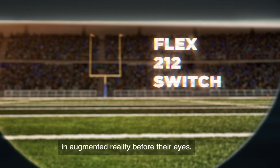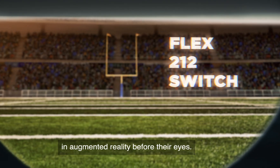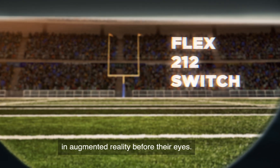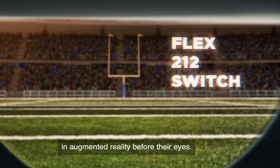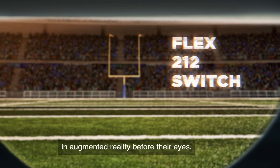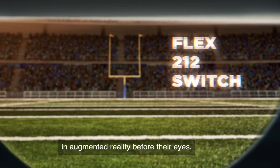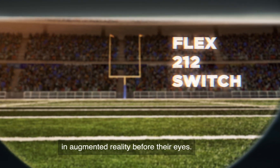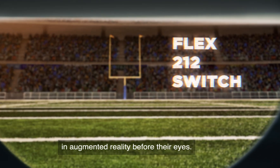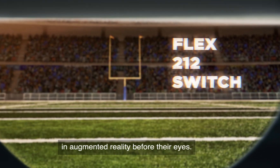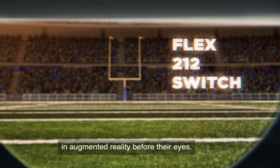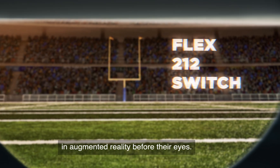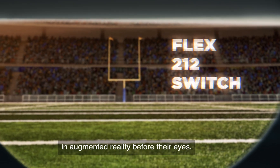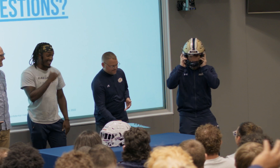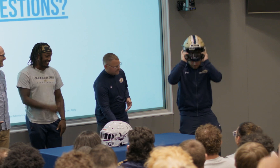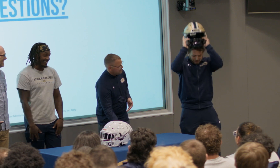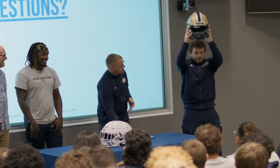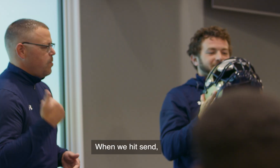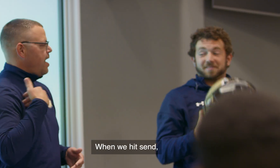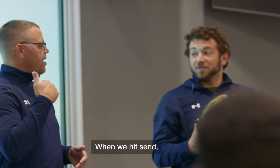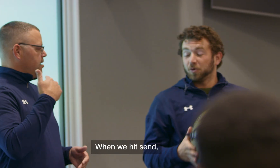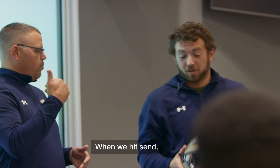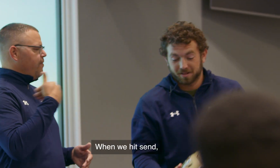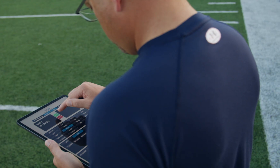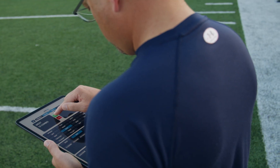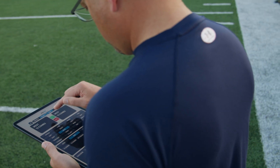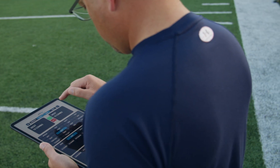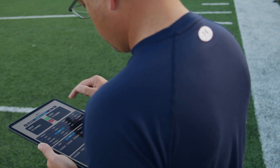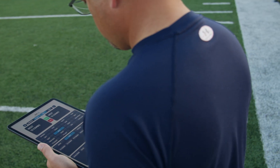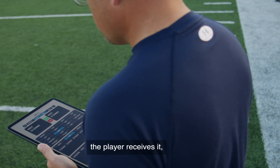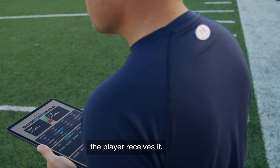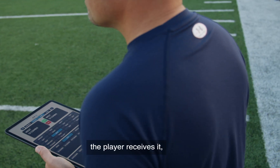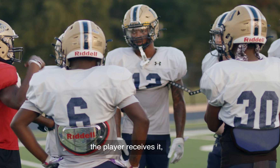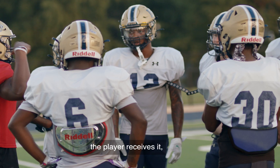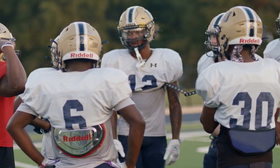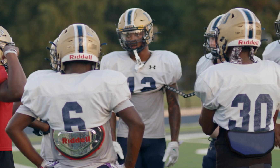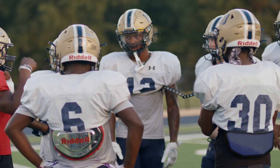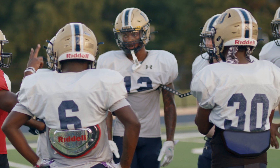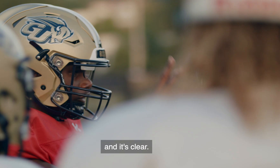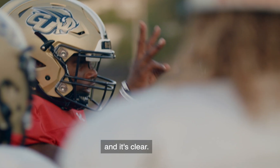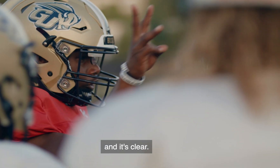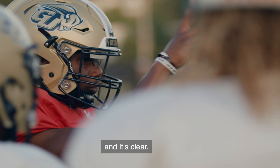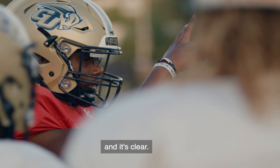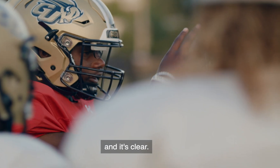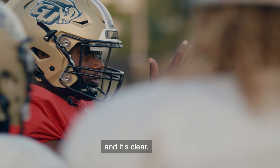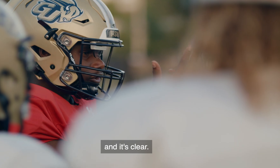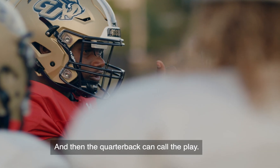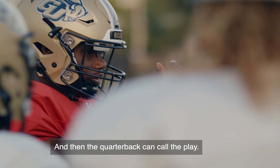augmented reality before their eyes. When we hit send, the player receives it and it's clear and then